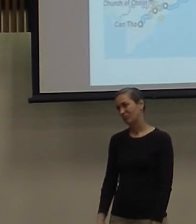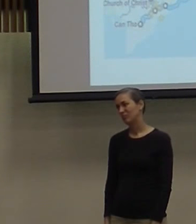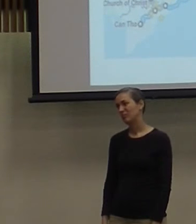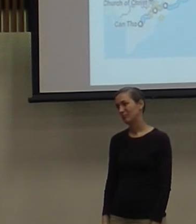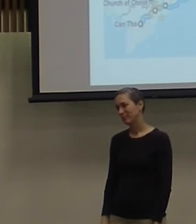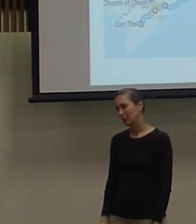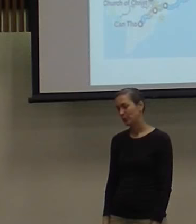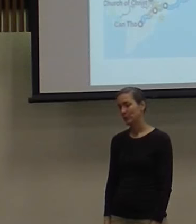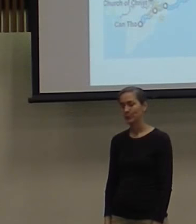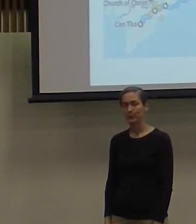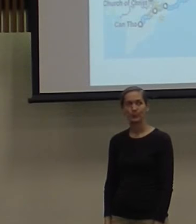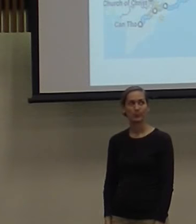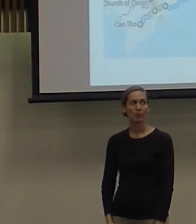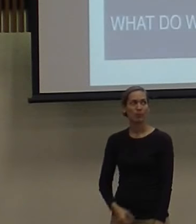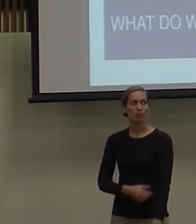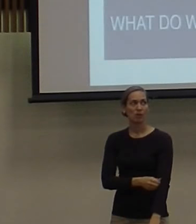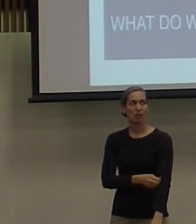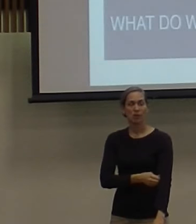So